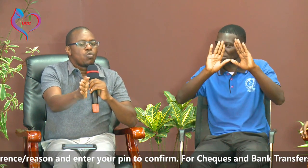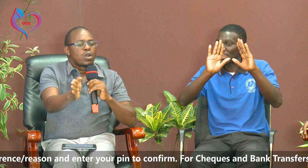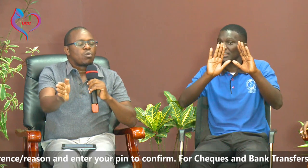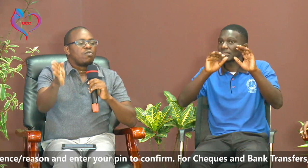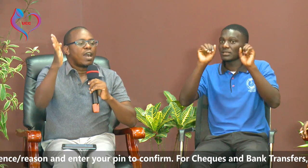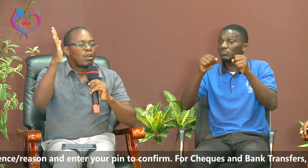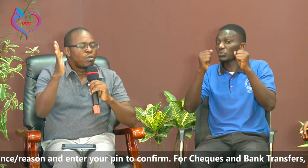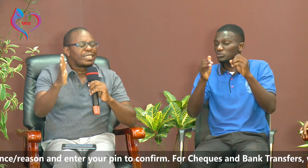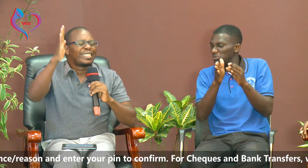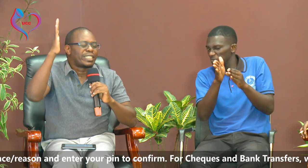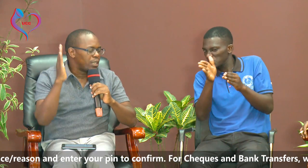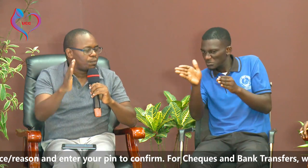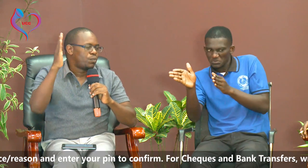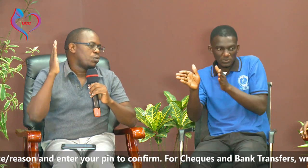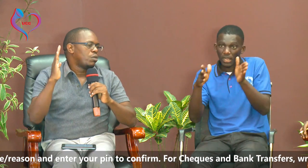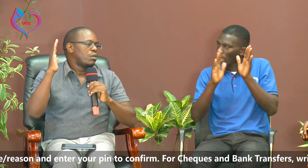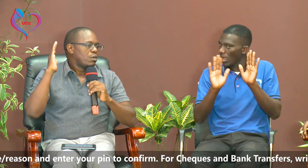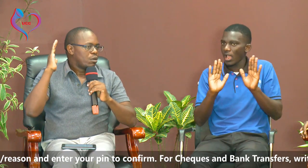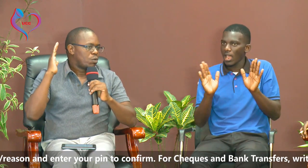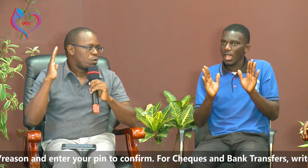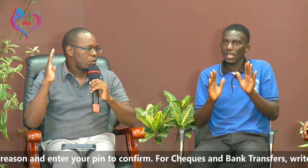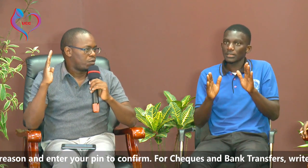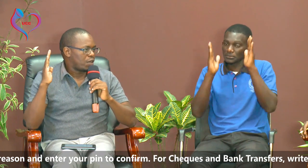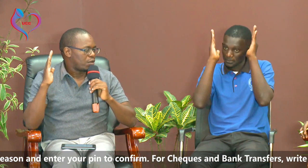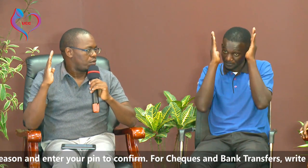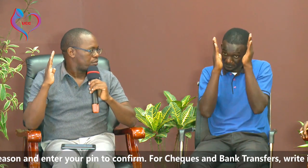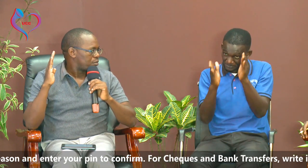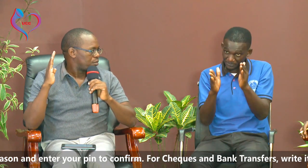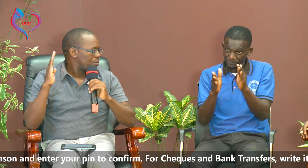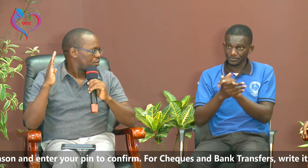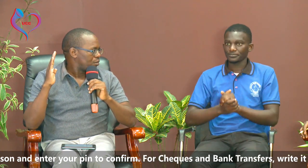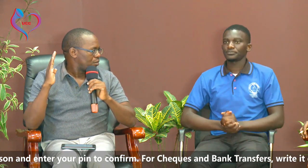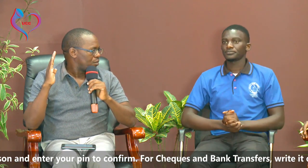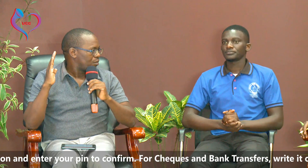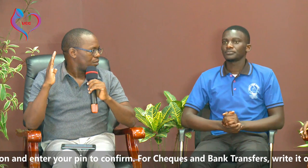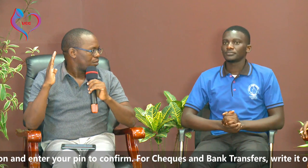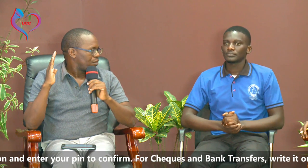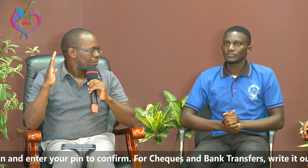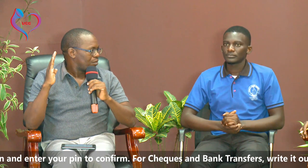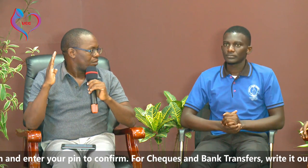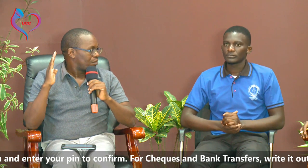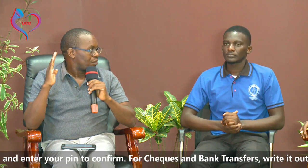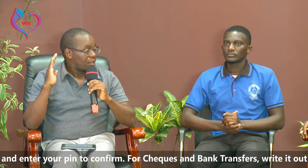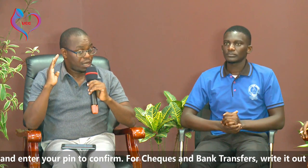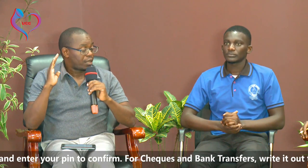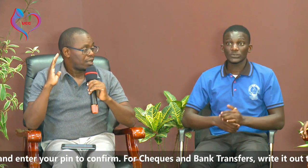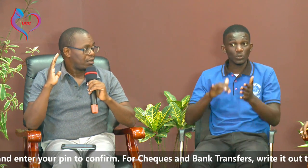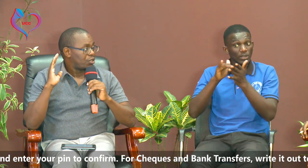kuhugu kaguva ako, ngachizibu kuhugu kaguva ako. Your character. Character. His